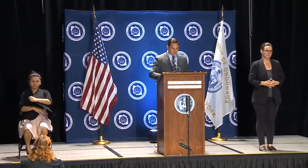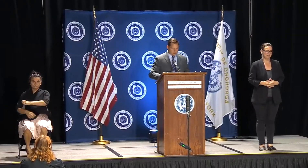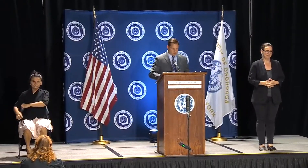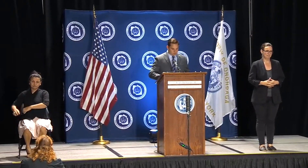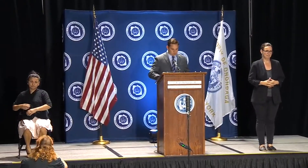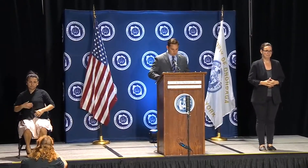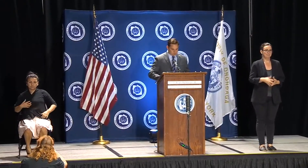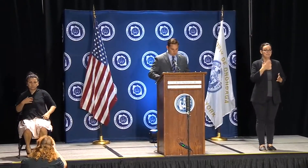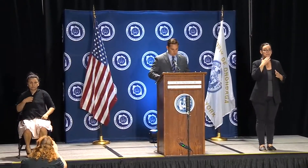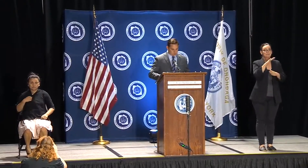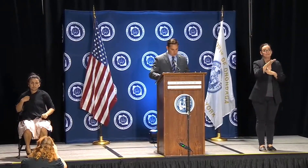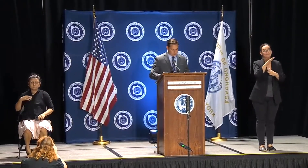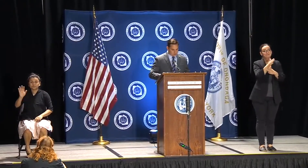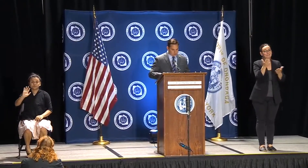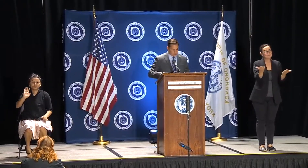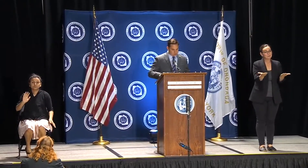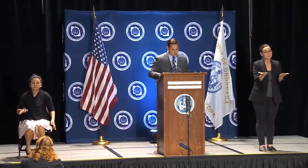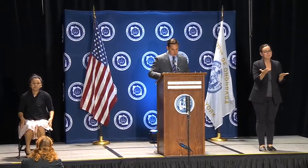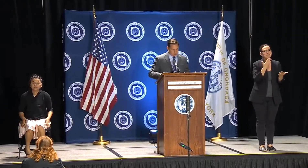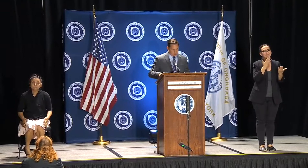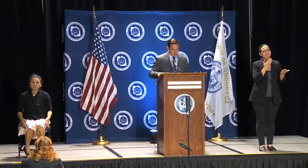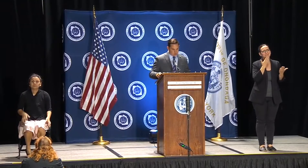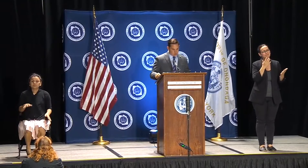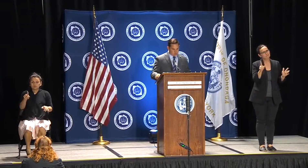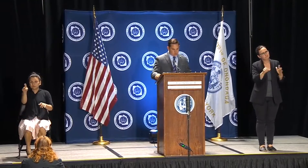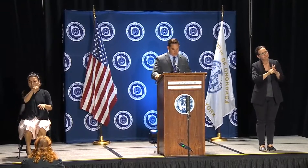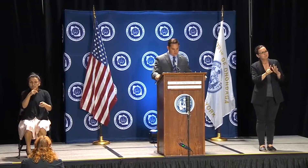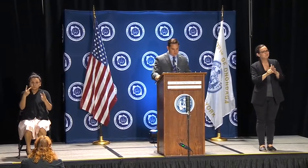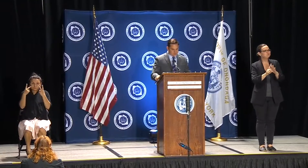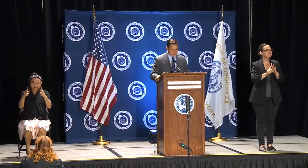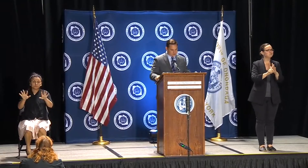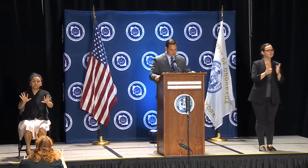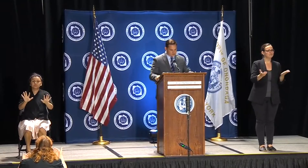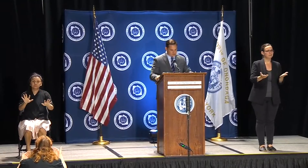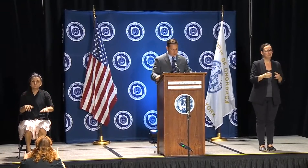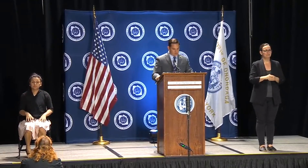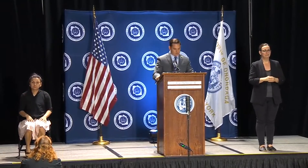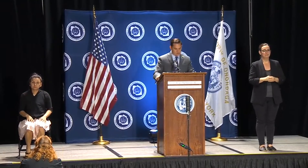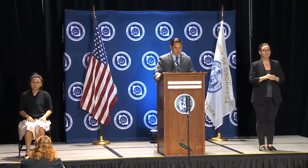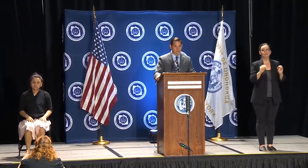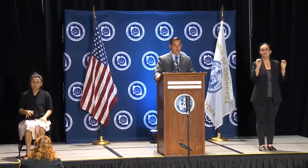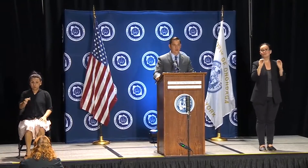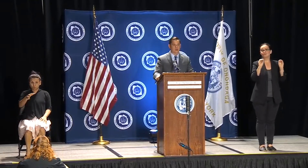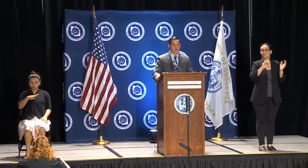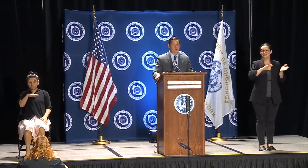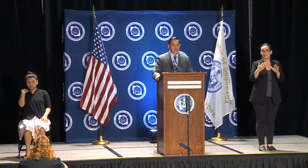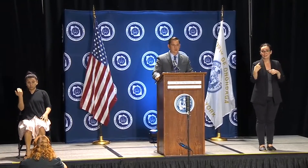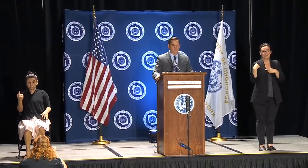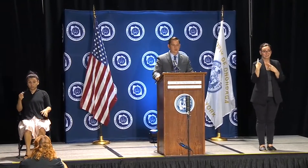Good afternoon, everyone. Thank you for being here. No new deaths since yesterday. Good news.